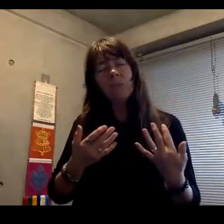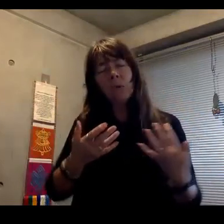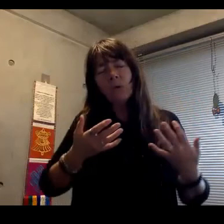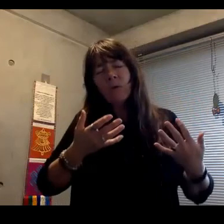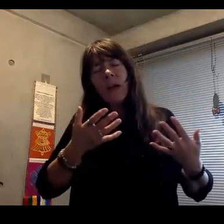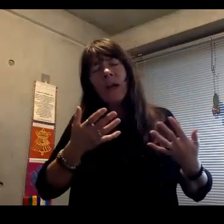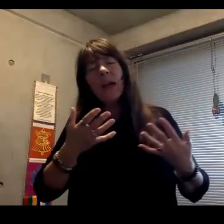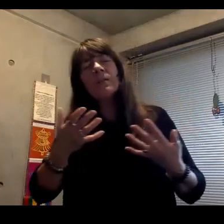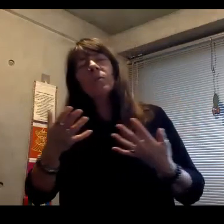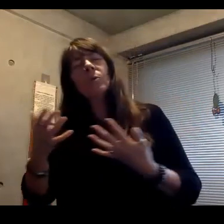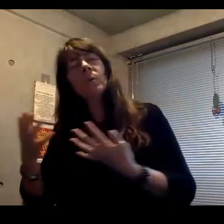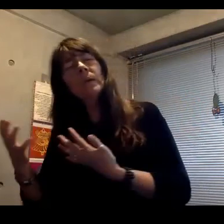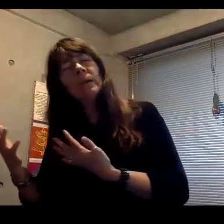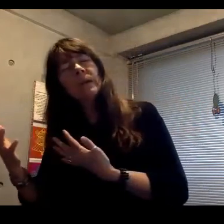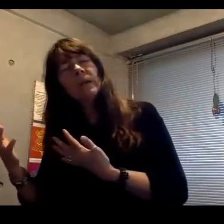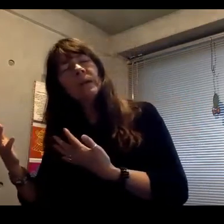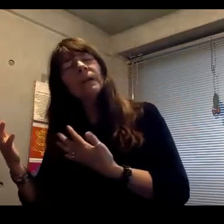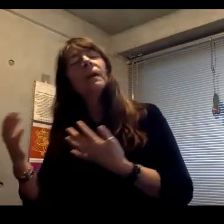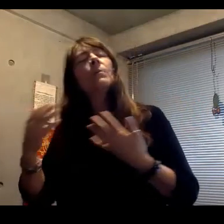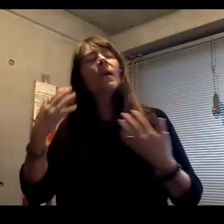to move as a group.